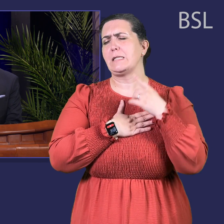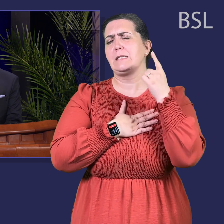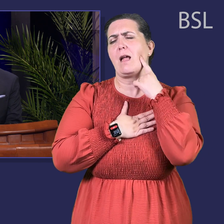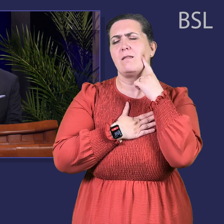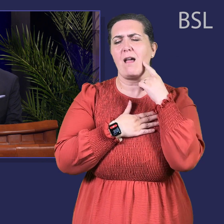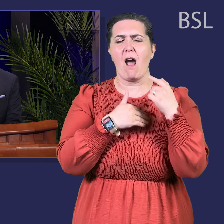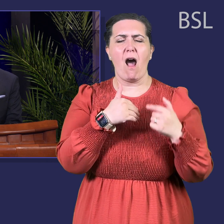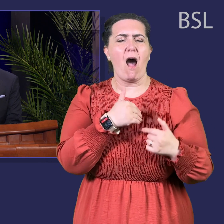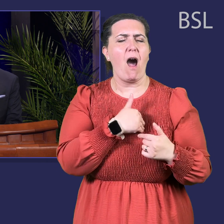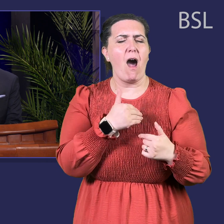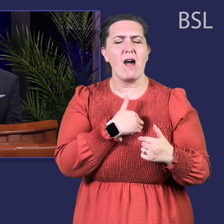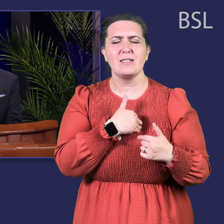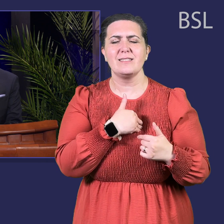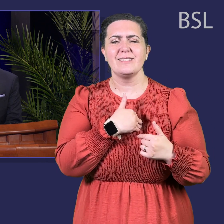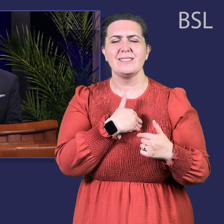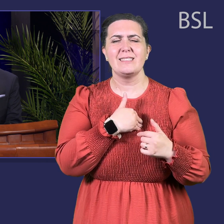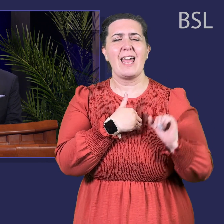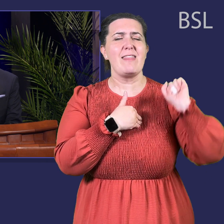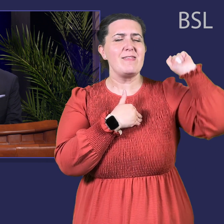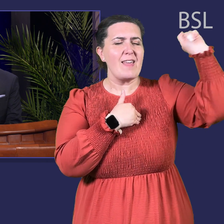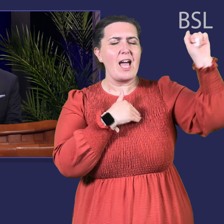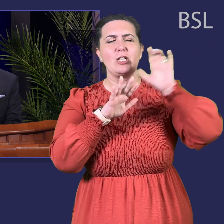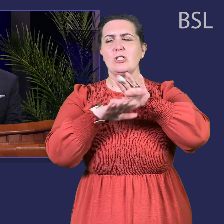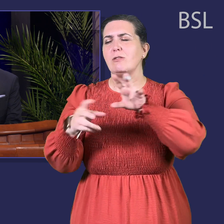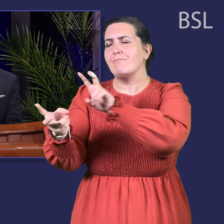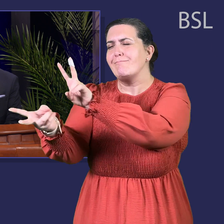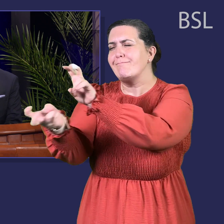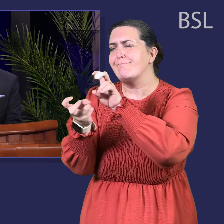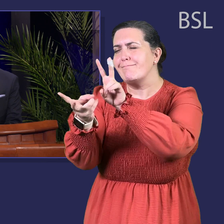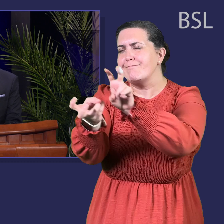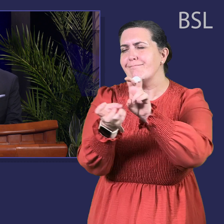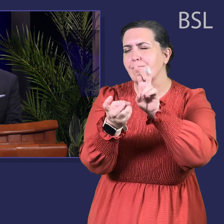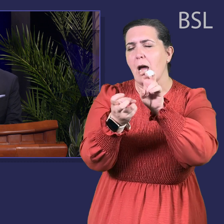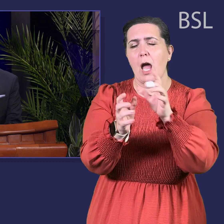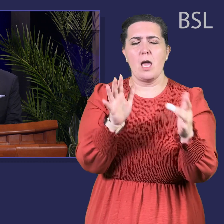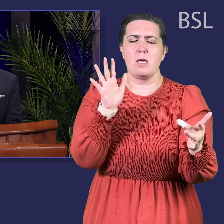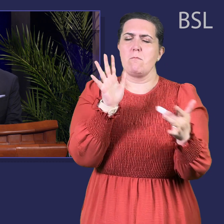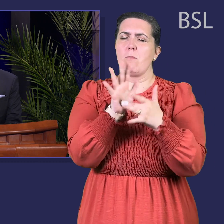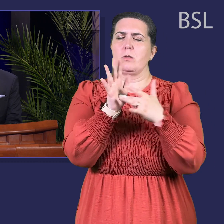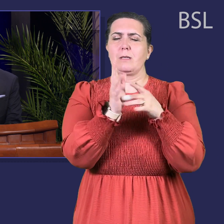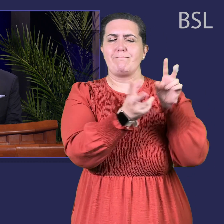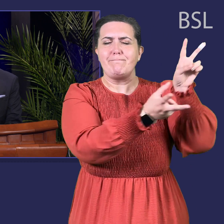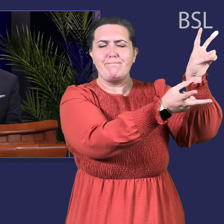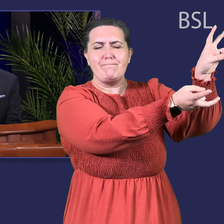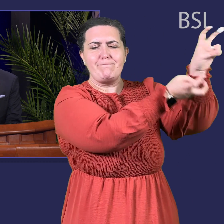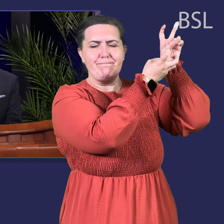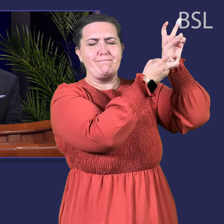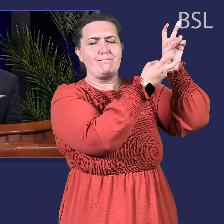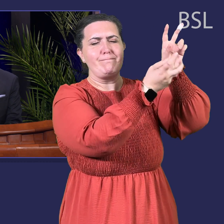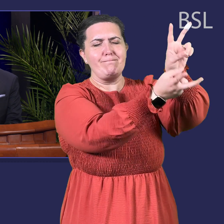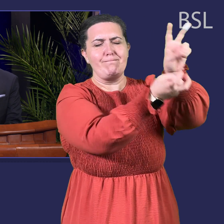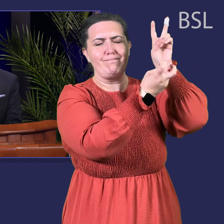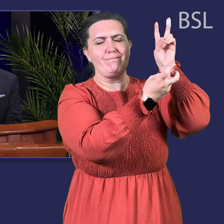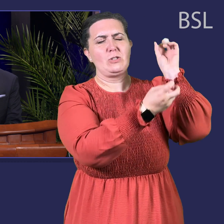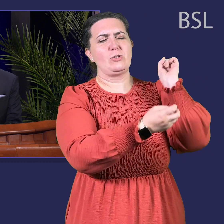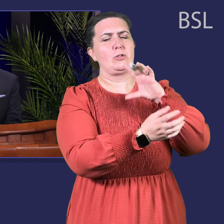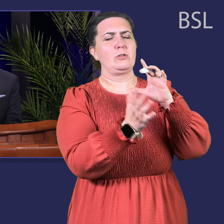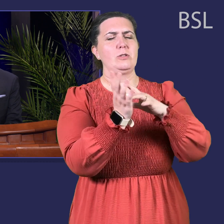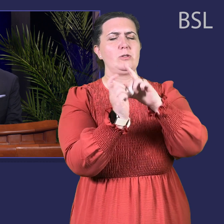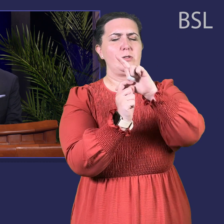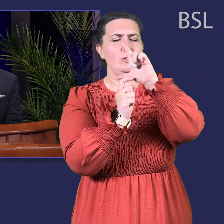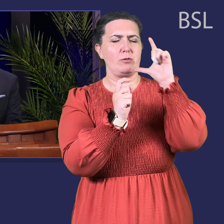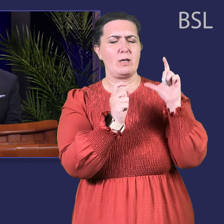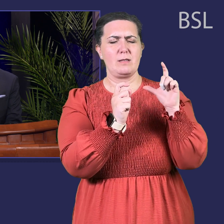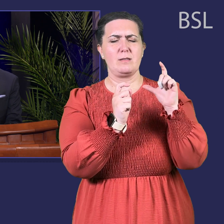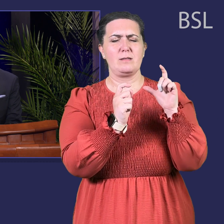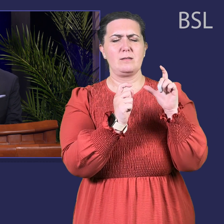and loving heart, for listening to thy children, but especially to listen to thee and to thy Son,